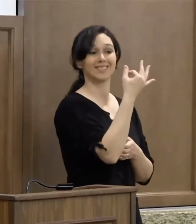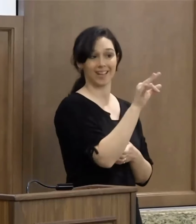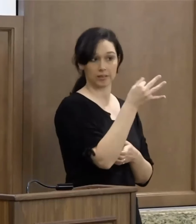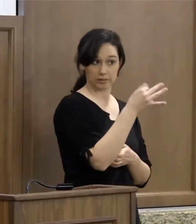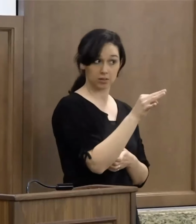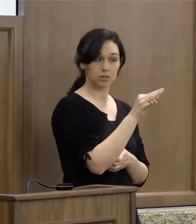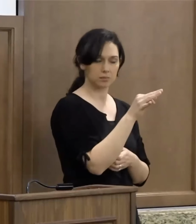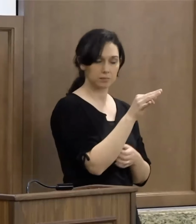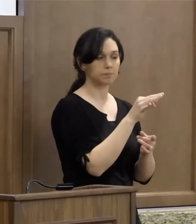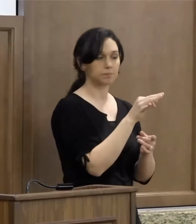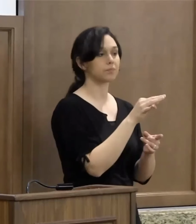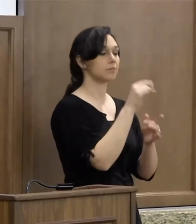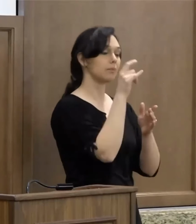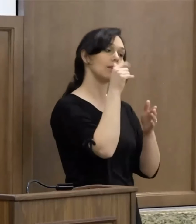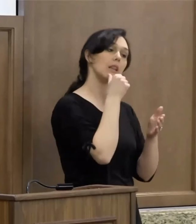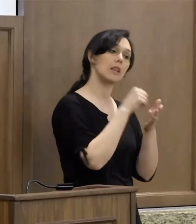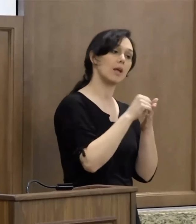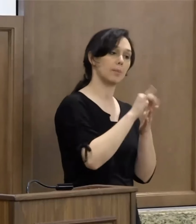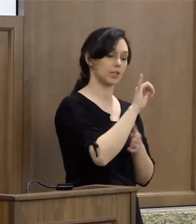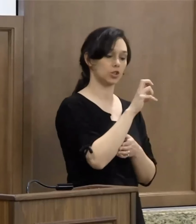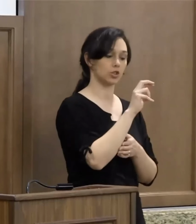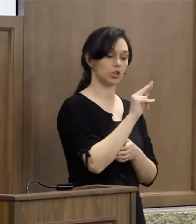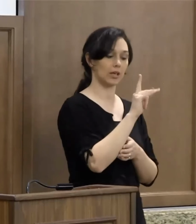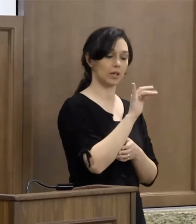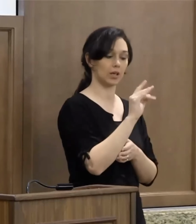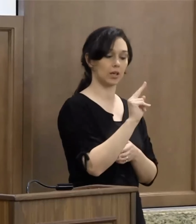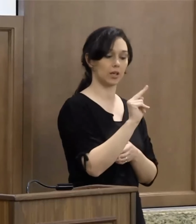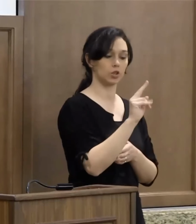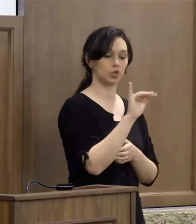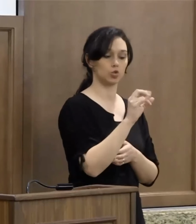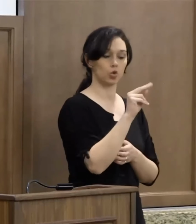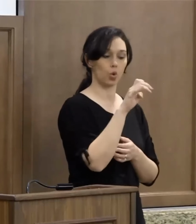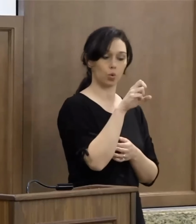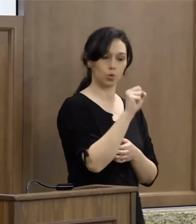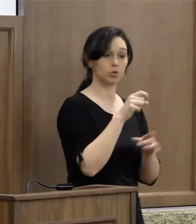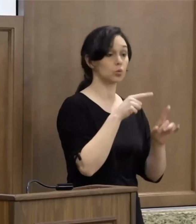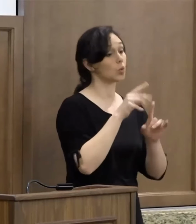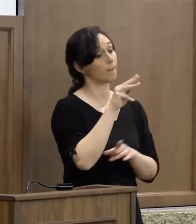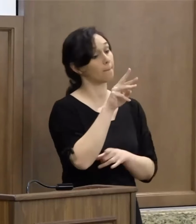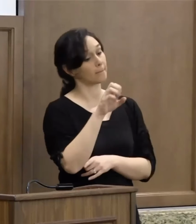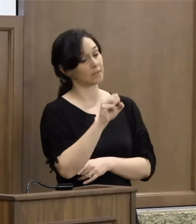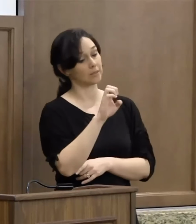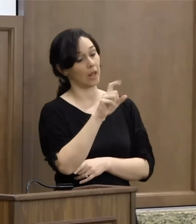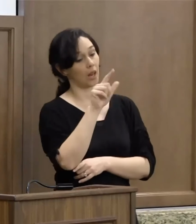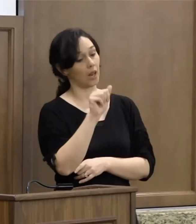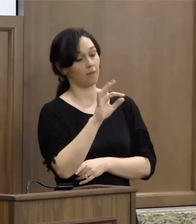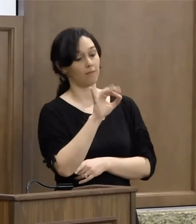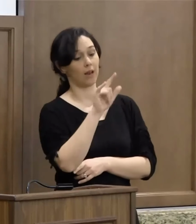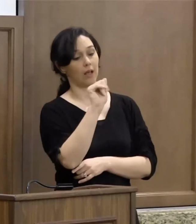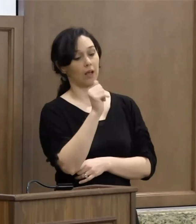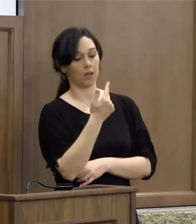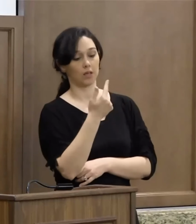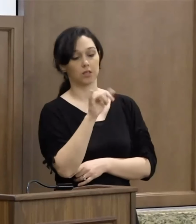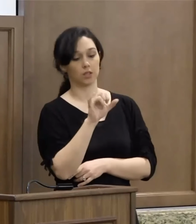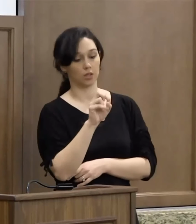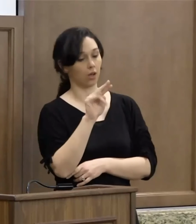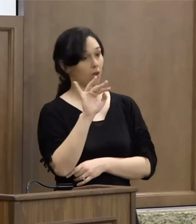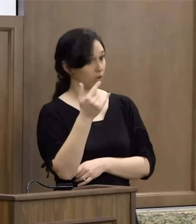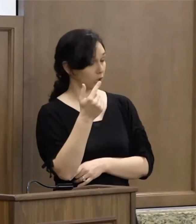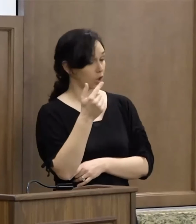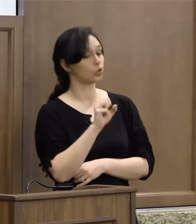a letter by Jenkins Lloyd Jones to Mrs. Ella Flagg Young, Superintendent of